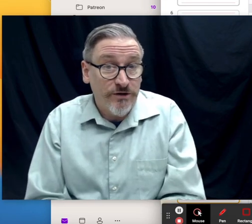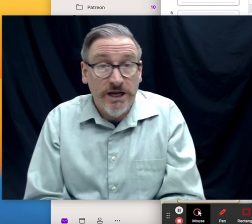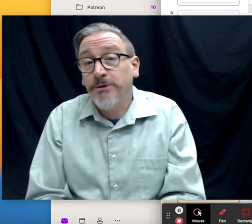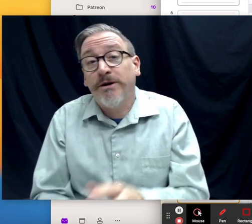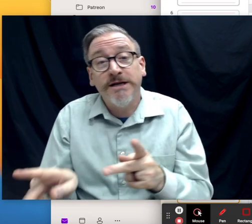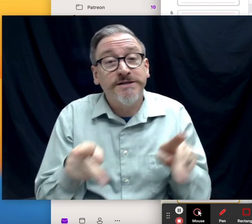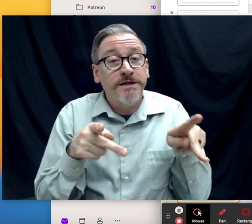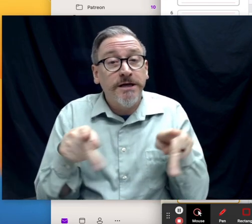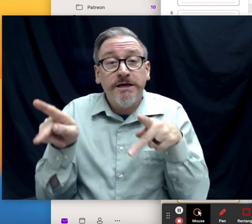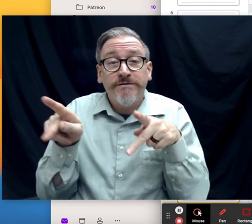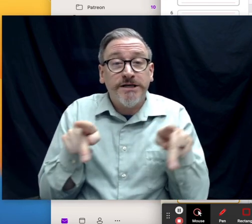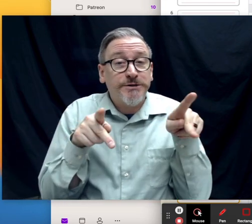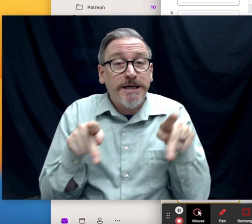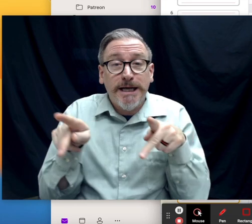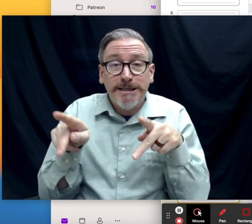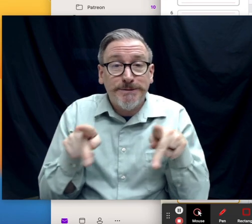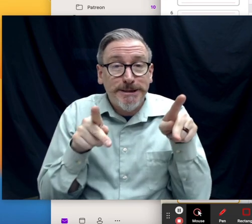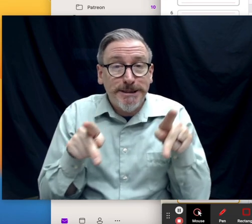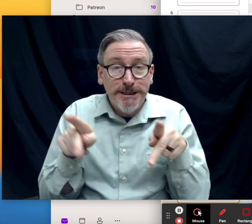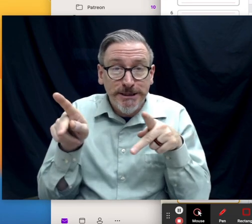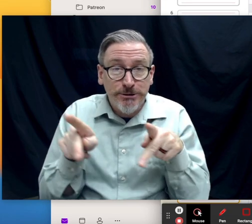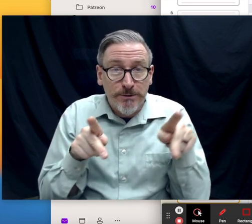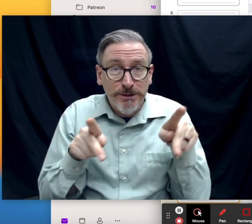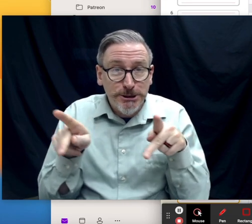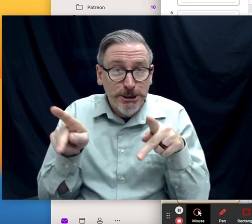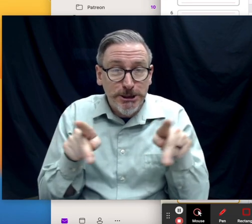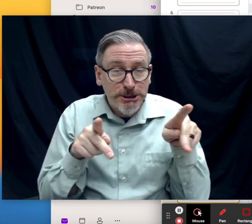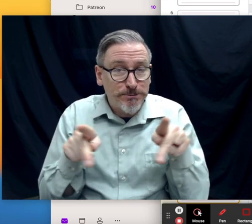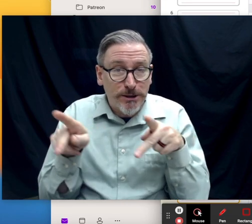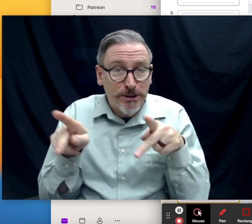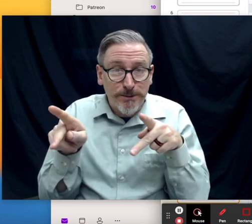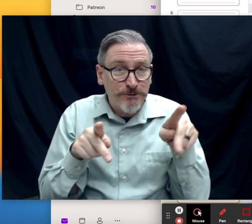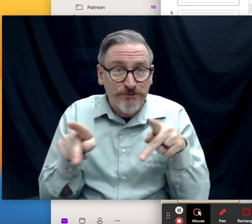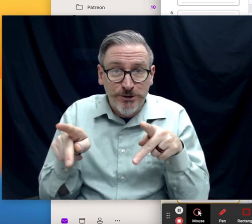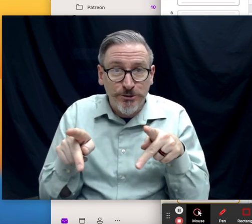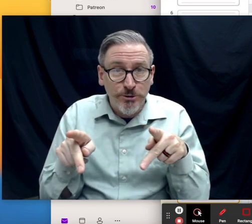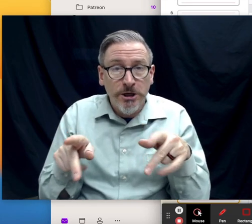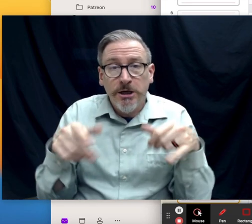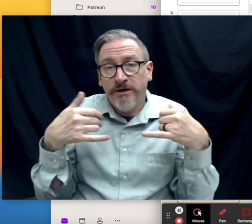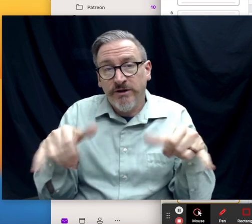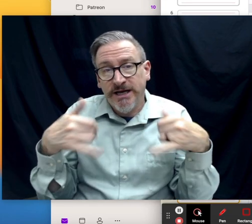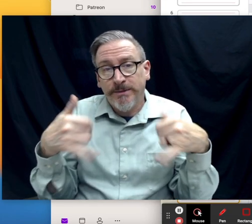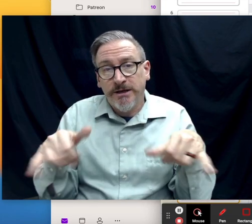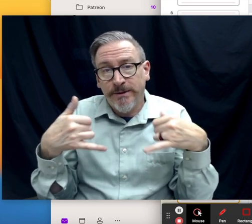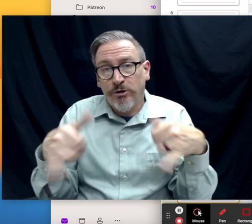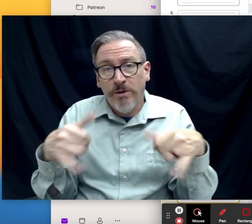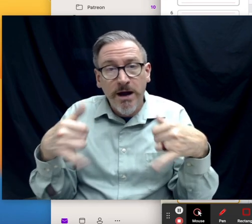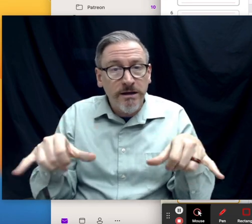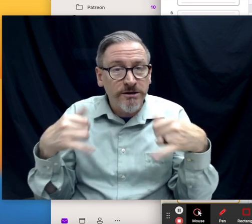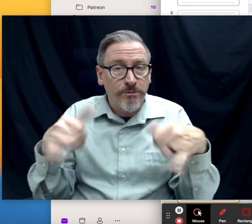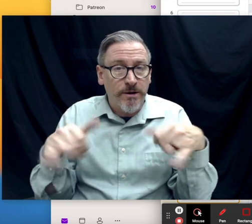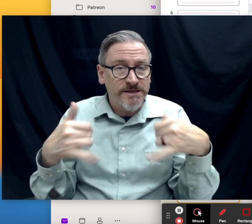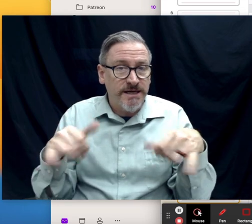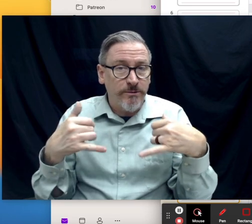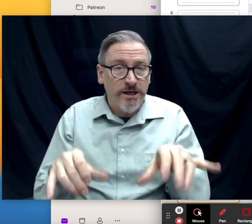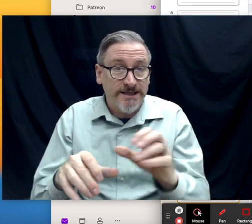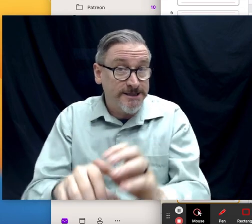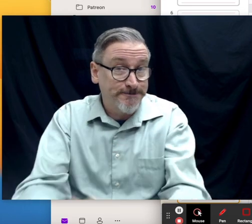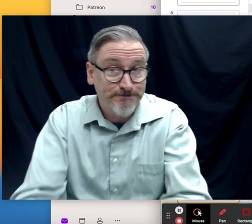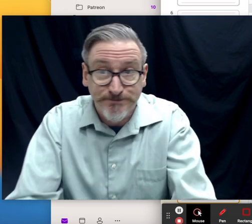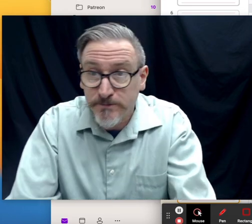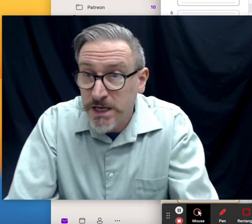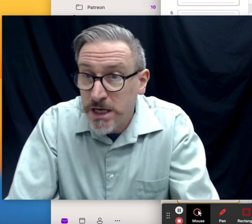So if you like your parties very straight-laced with tea and crumpets, then this is probably a party for you. If you like them a little bit more wild, you'll probably sign it more